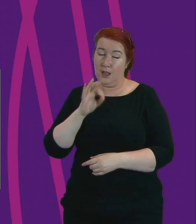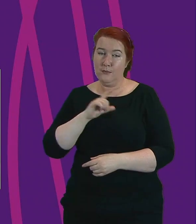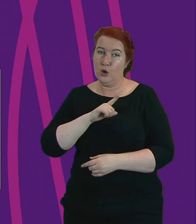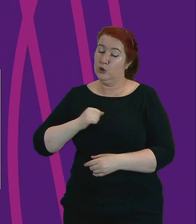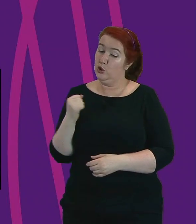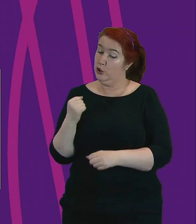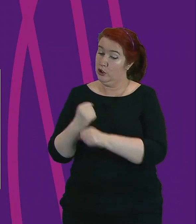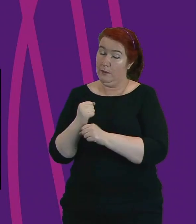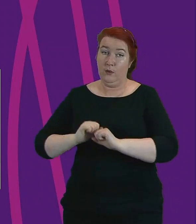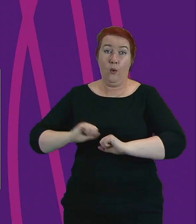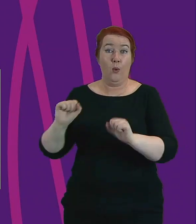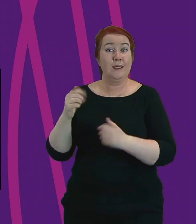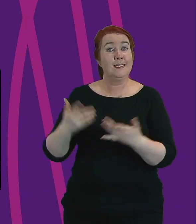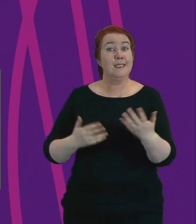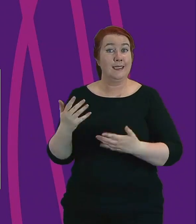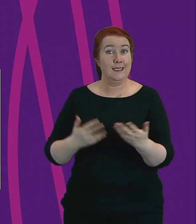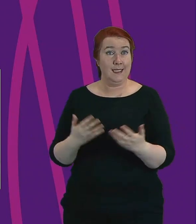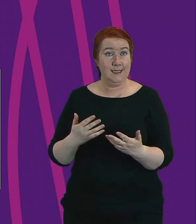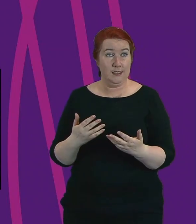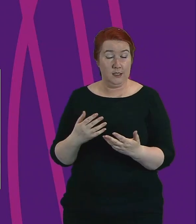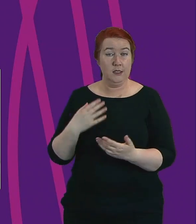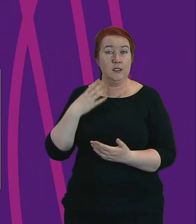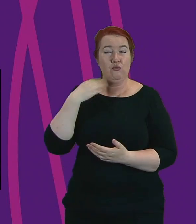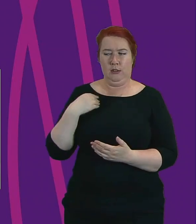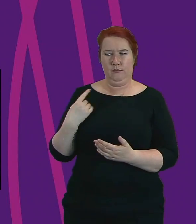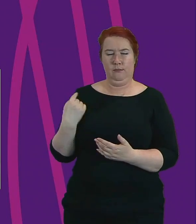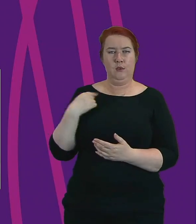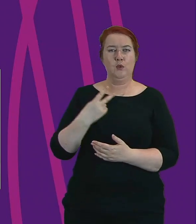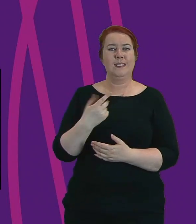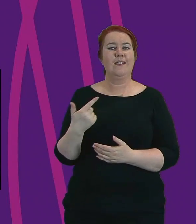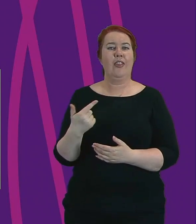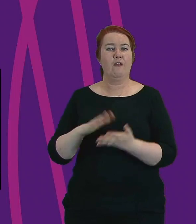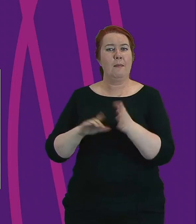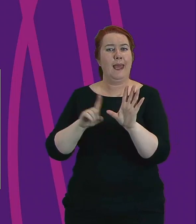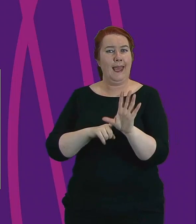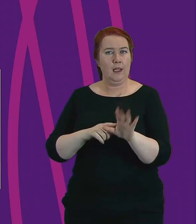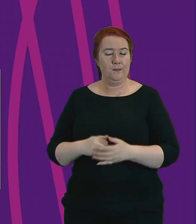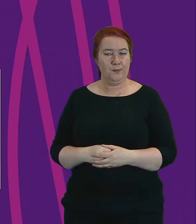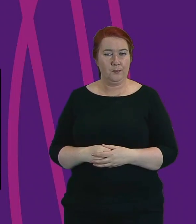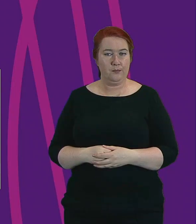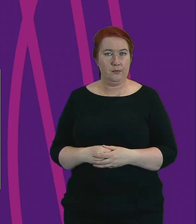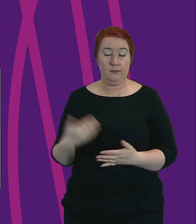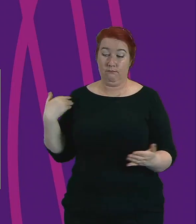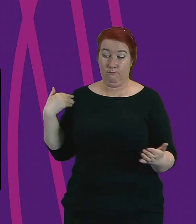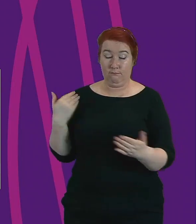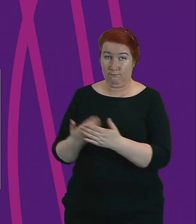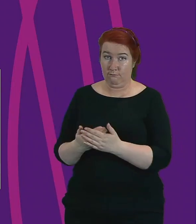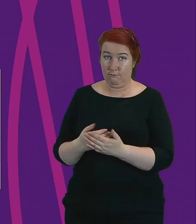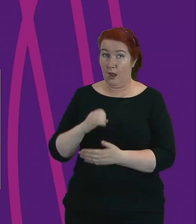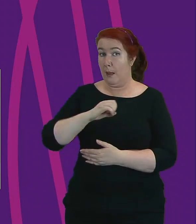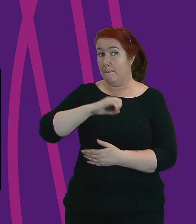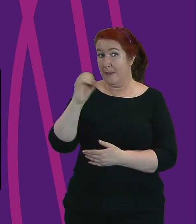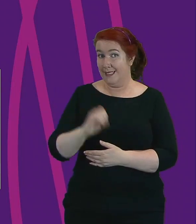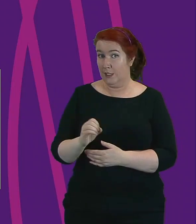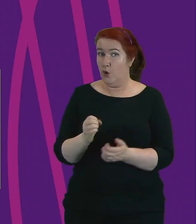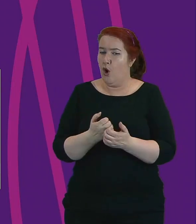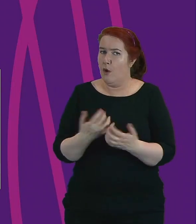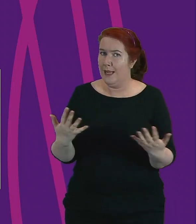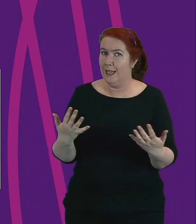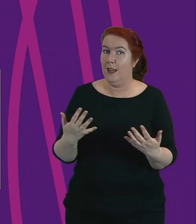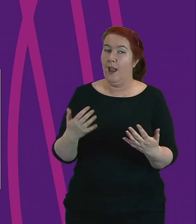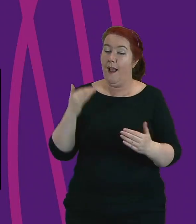Government's own statistics, most recently on the 27th of May. To date, the percentage of adult care homes